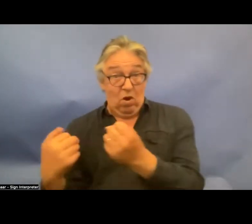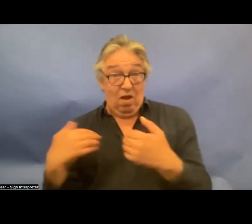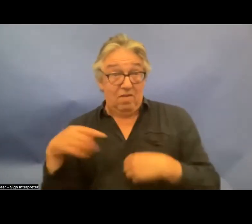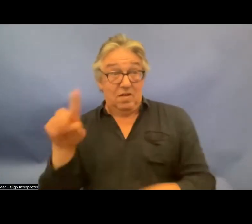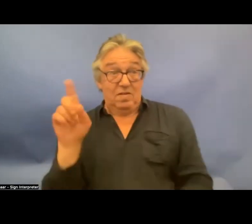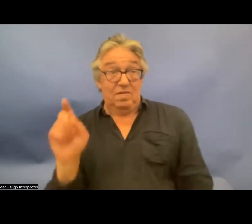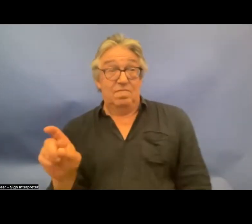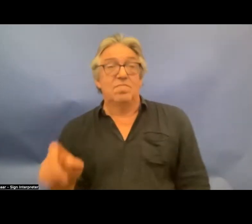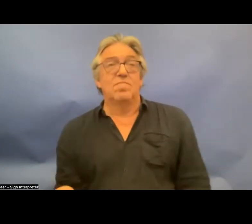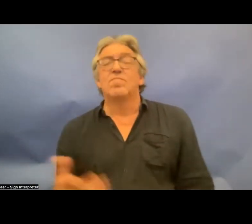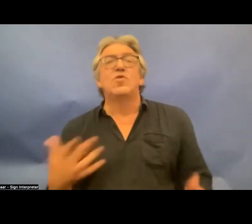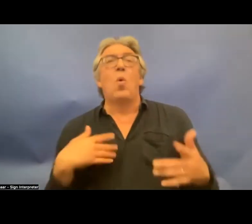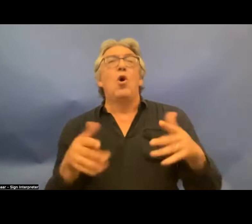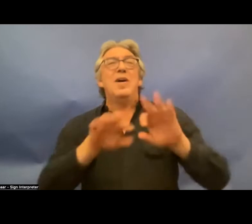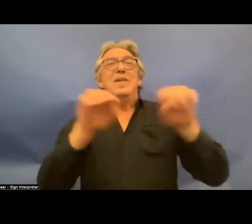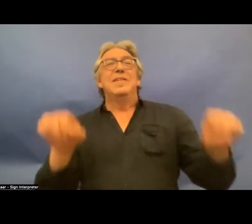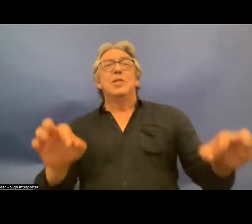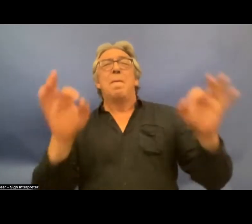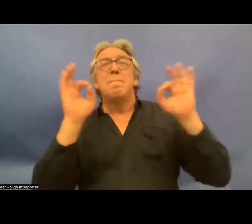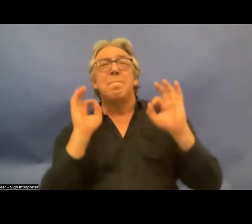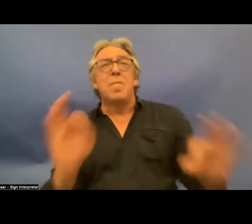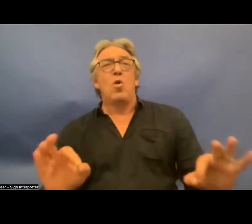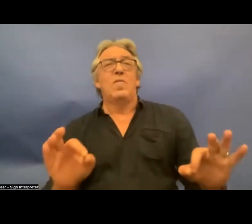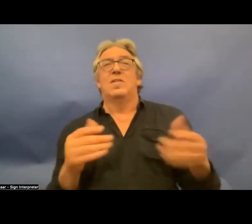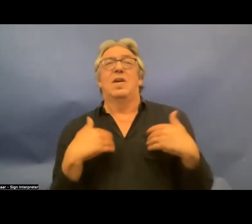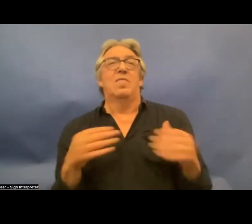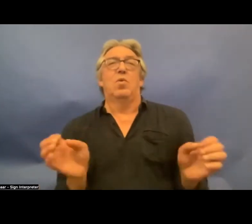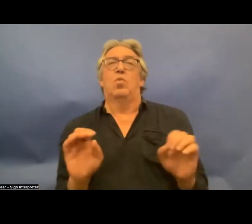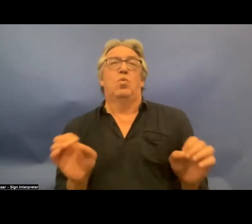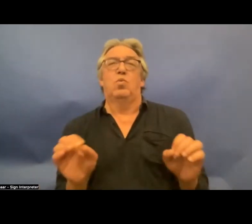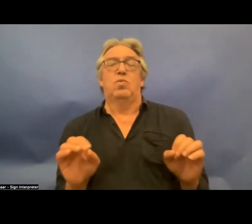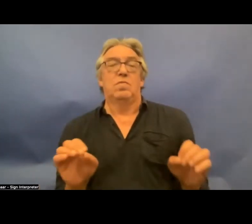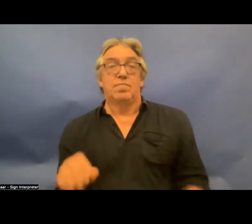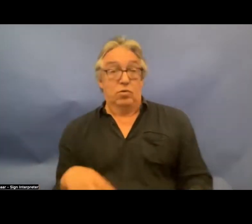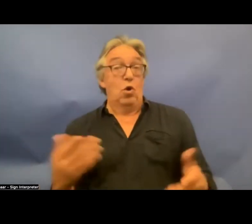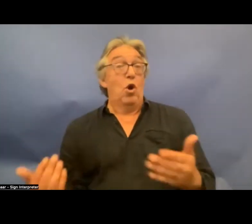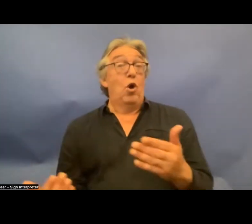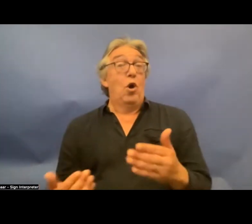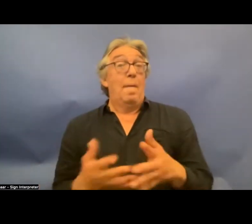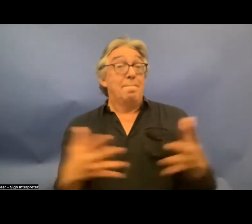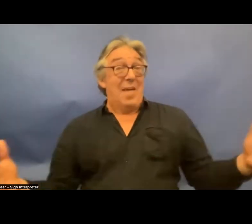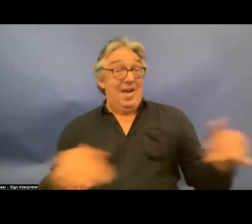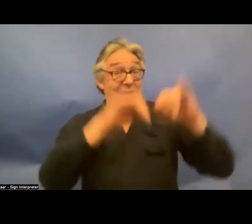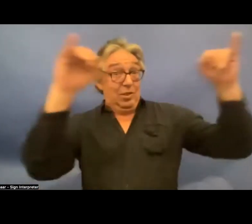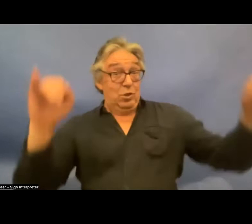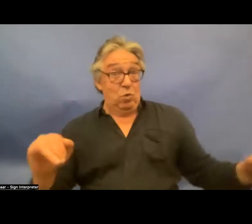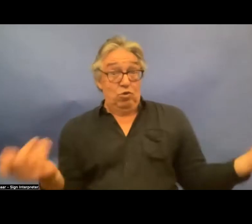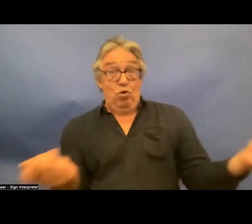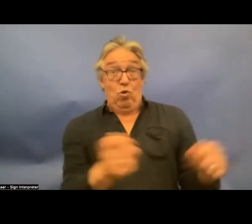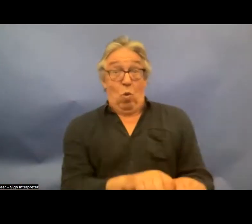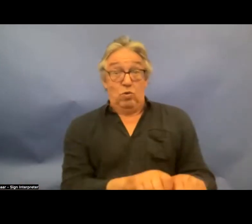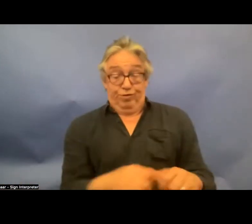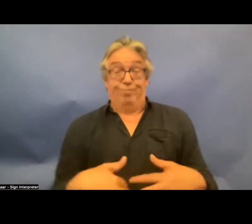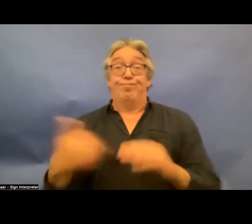the 90s with this deadline for the 1st of January. Many group homes were built in Sweden, which we're seeing the case